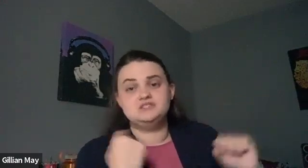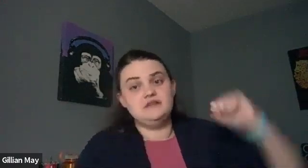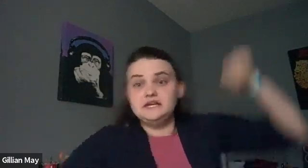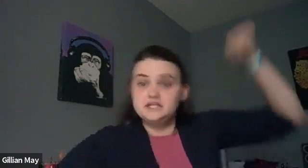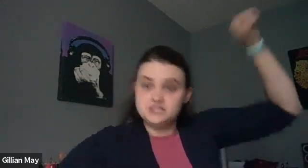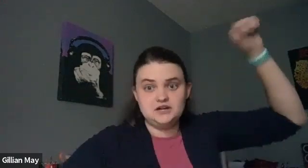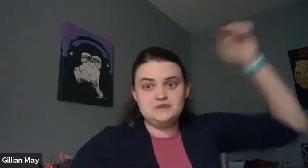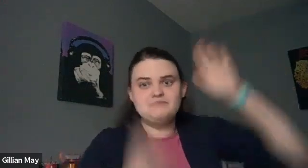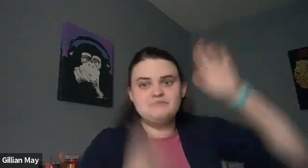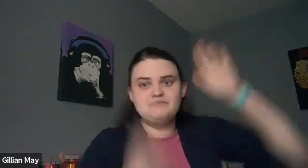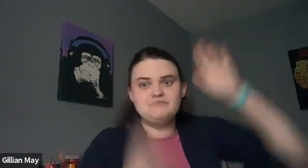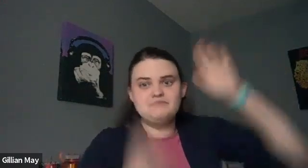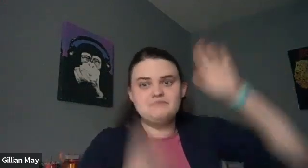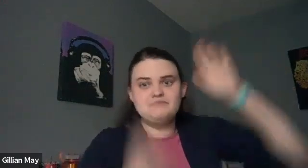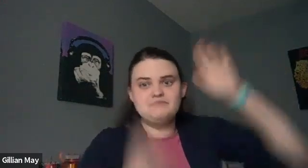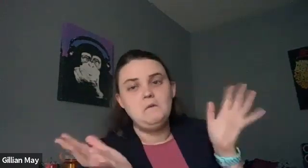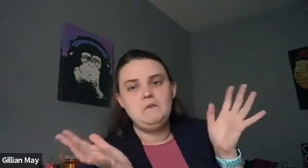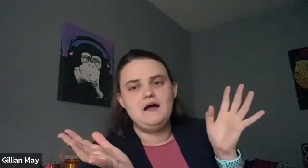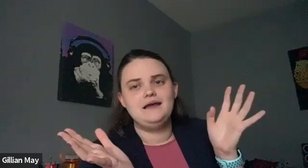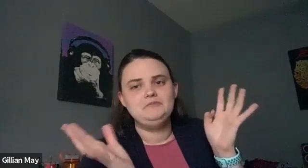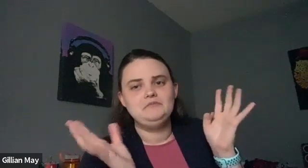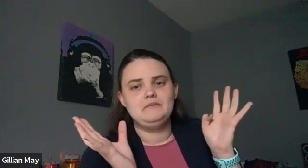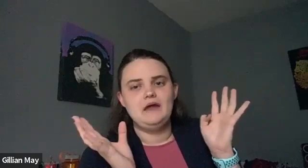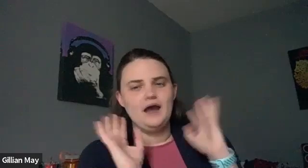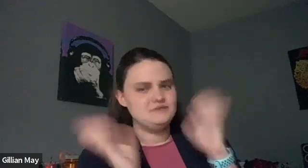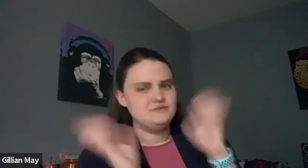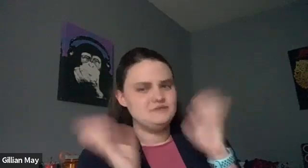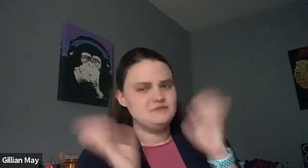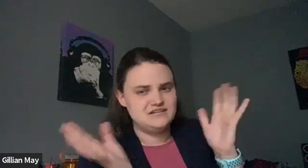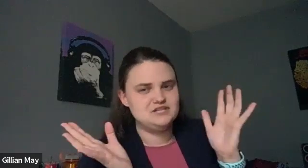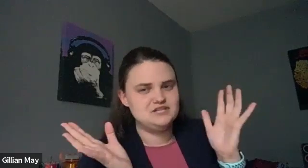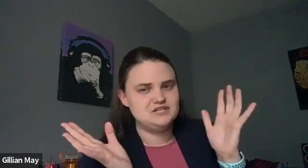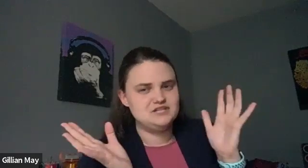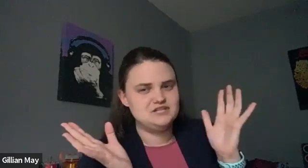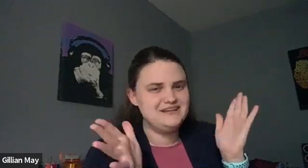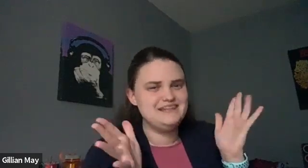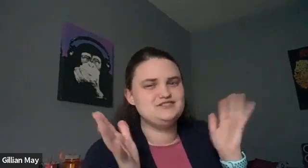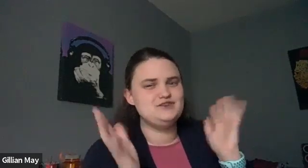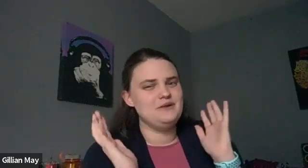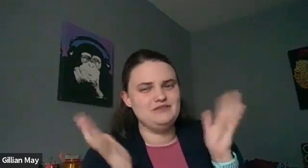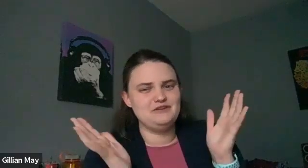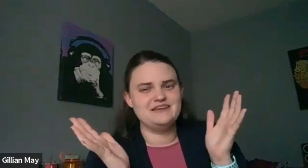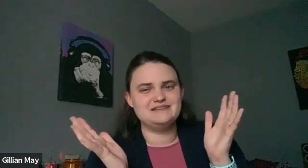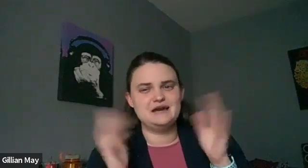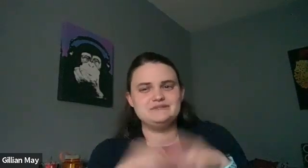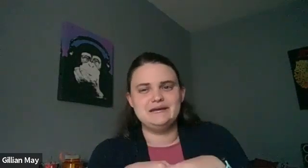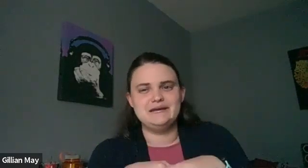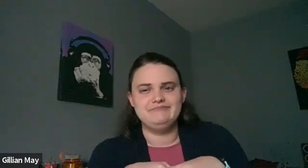of cheer, but I won't lie. I was never a cheerleader, never interested in it. So when we learned that sign, I was like,